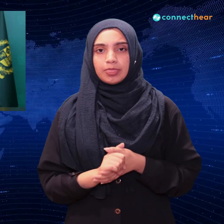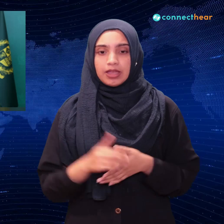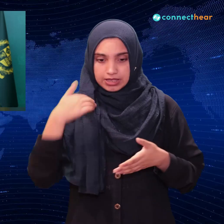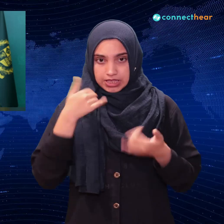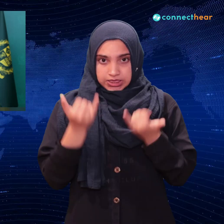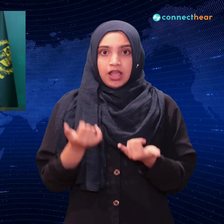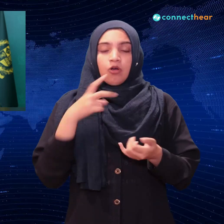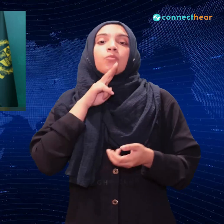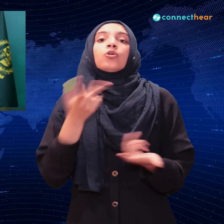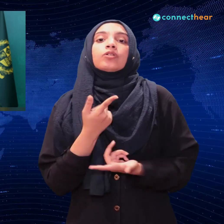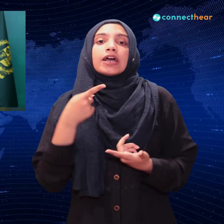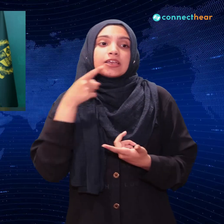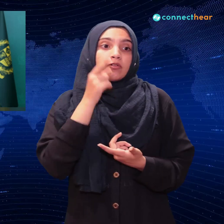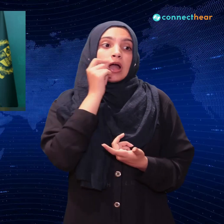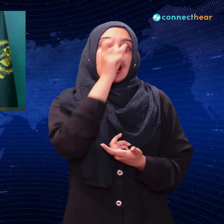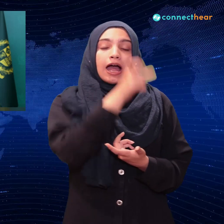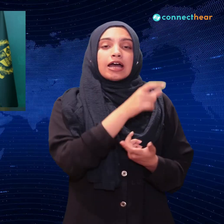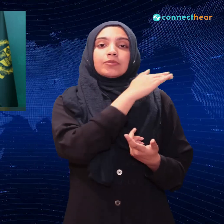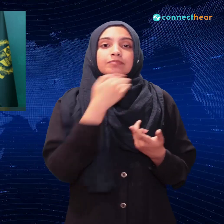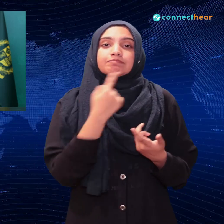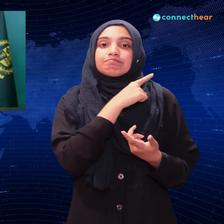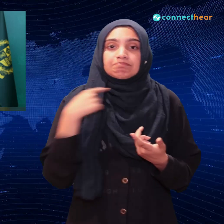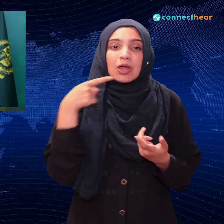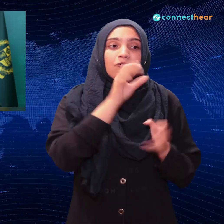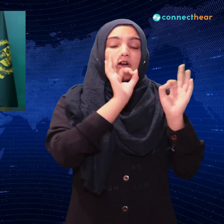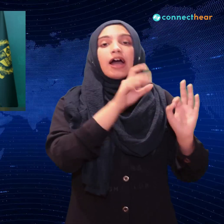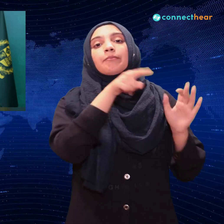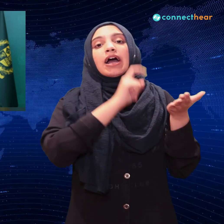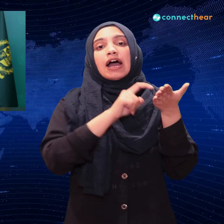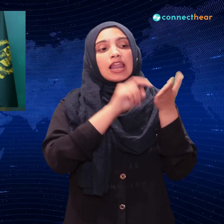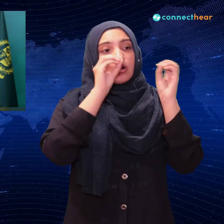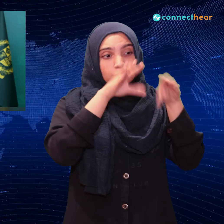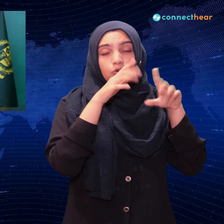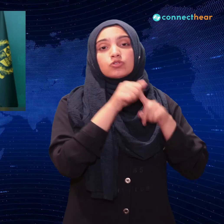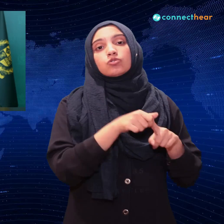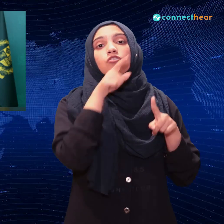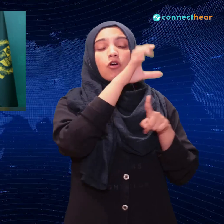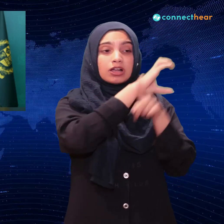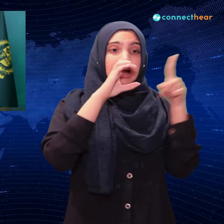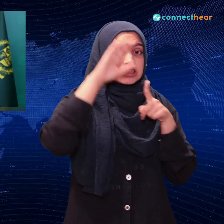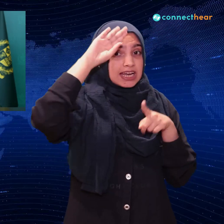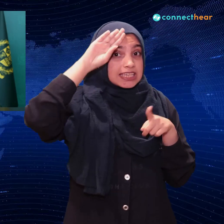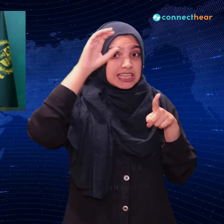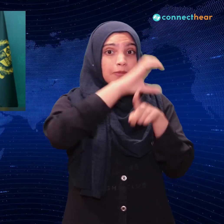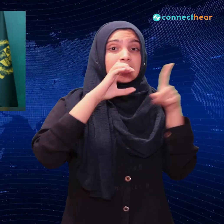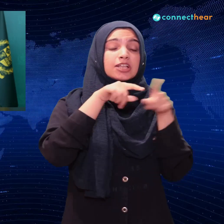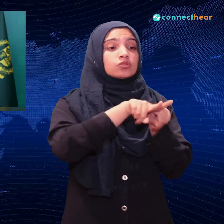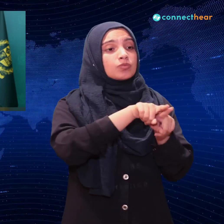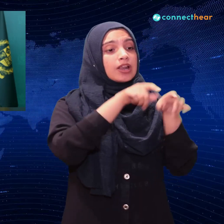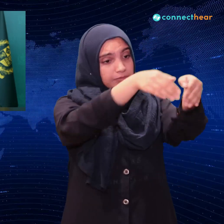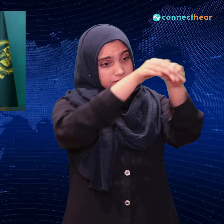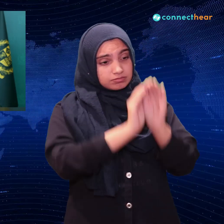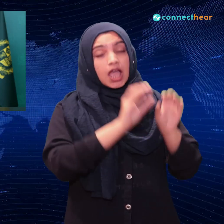demand that Sayyid Gilani's mortal remains be allowed to be buried in the cemetery of martyrs with the appropriate